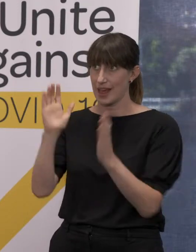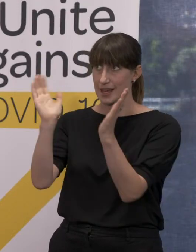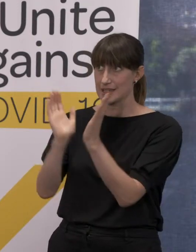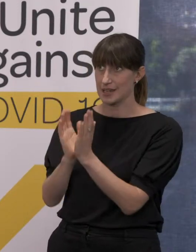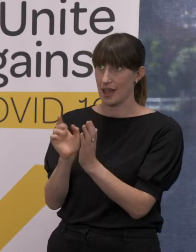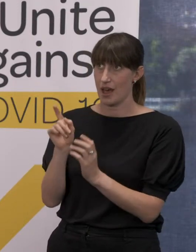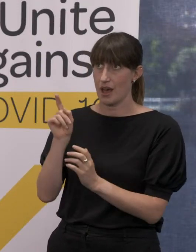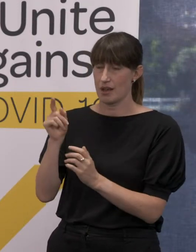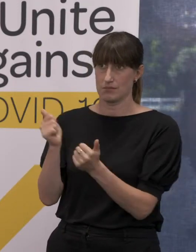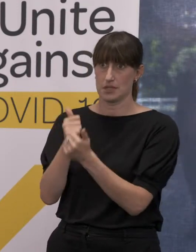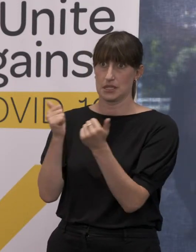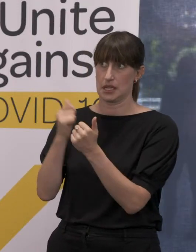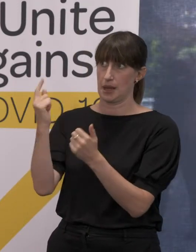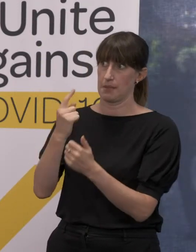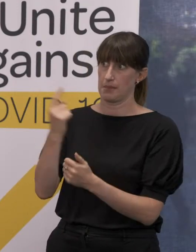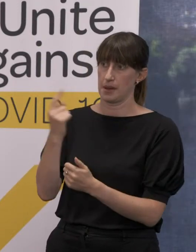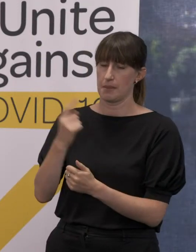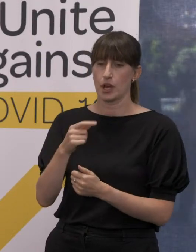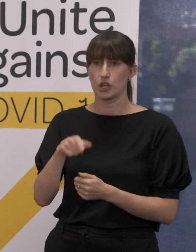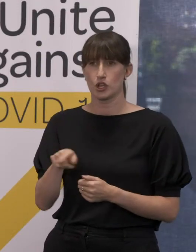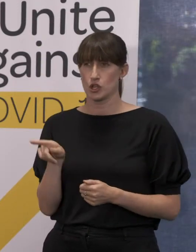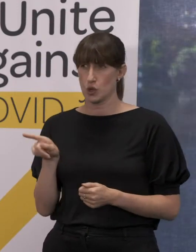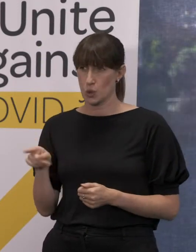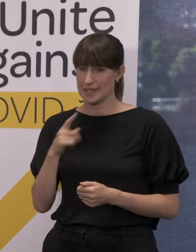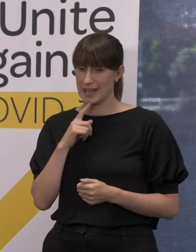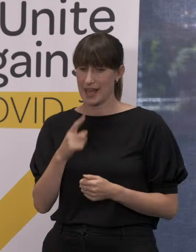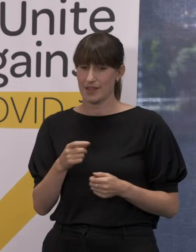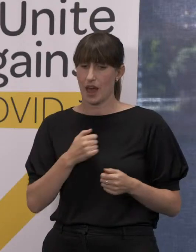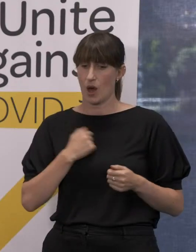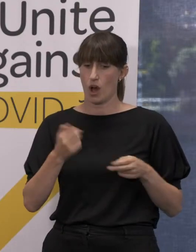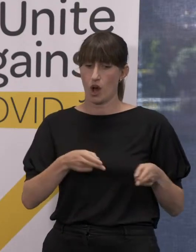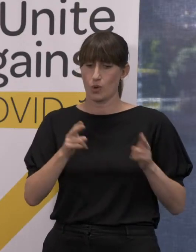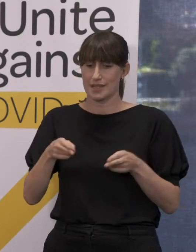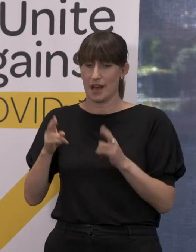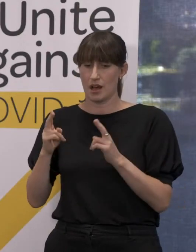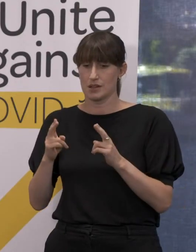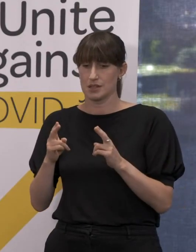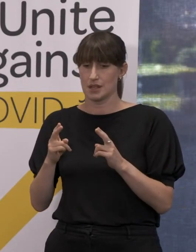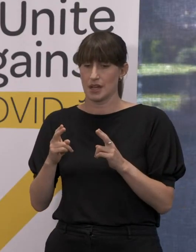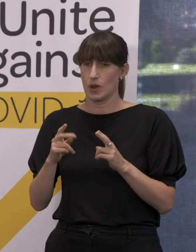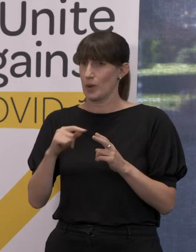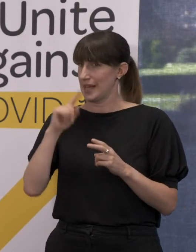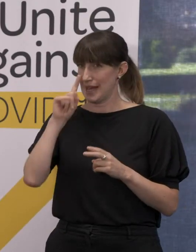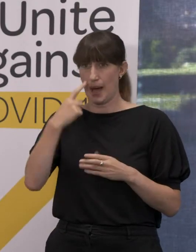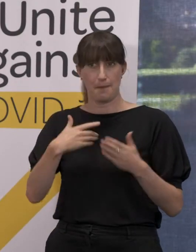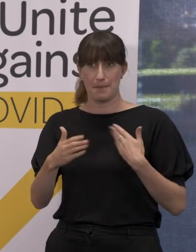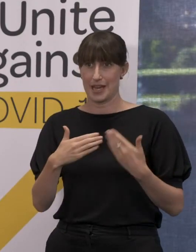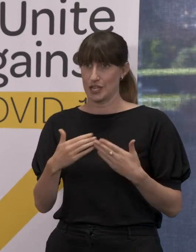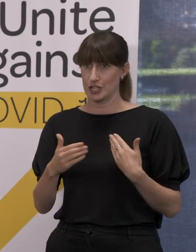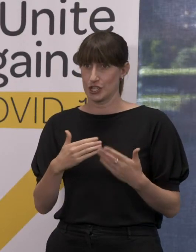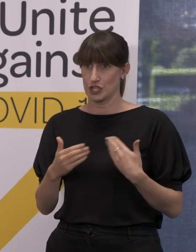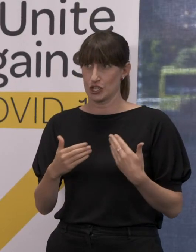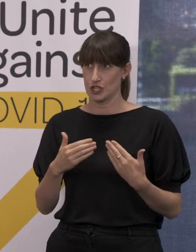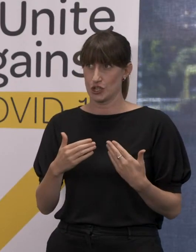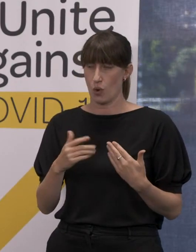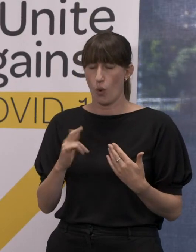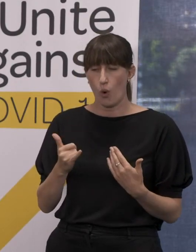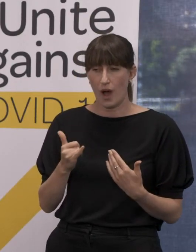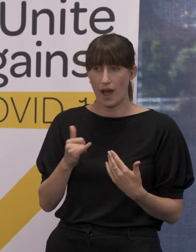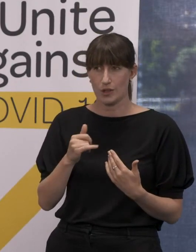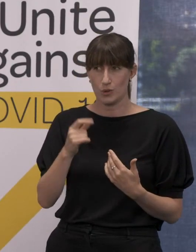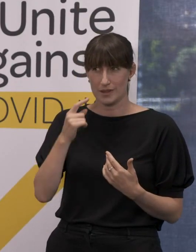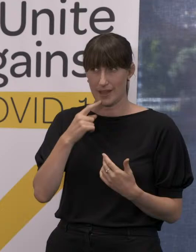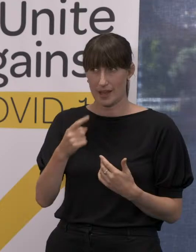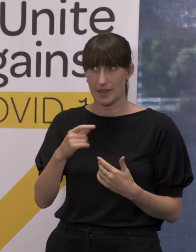of COVID cases coming through? Is it that, or is it the increased risk of it spilling out of the system? It's the increased